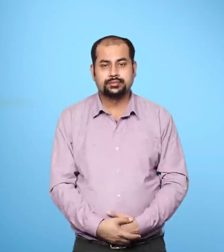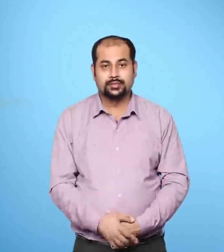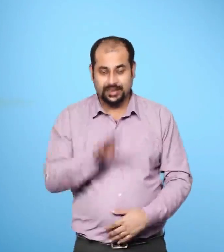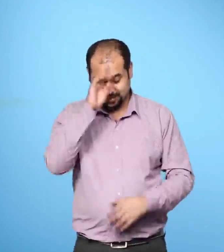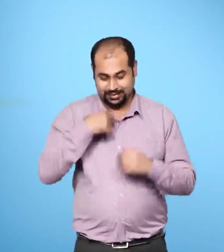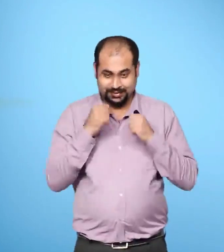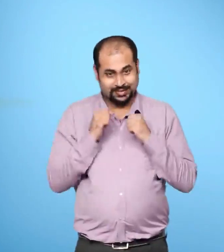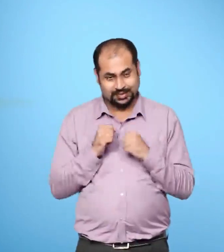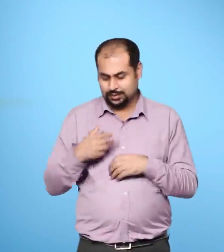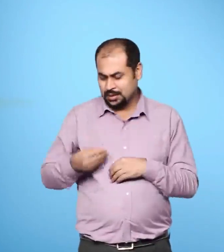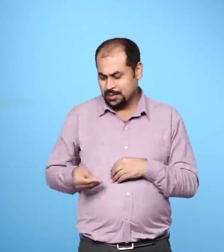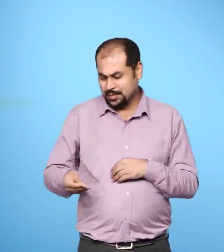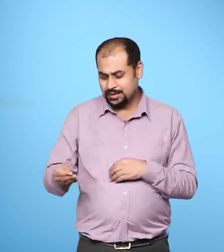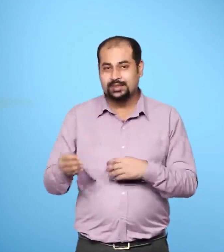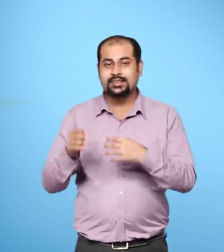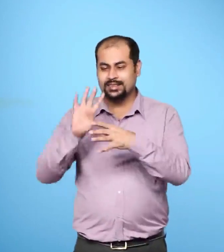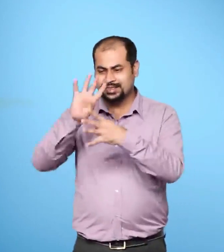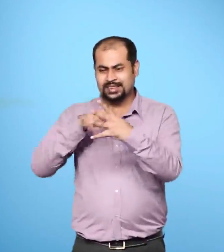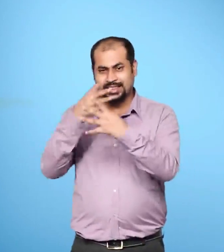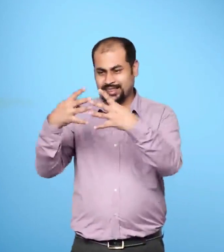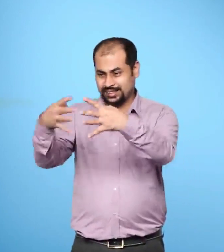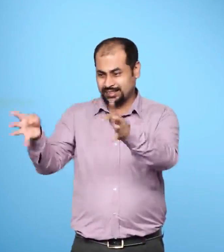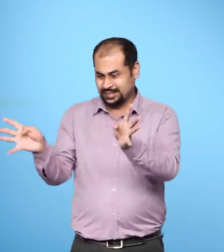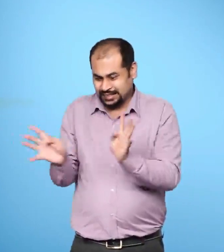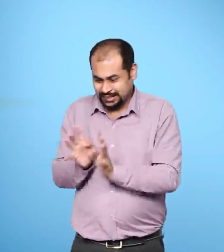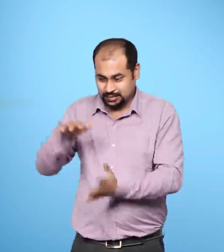A huge basket is kept near the king.